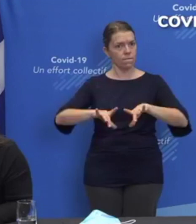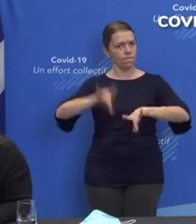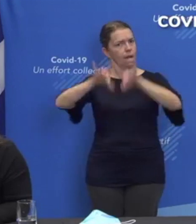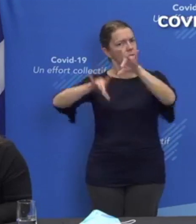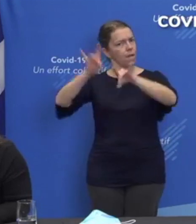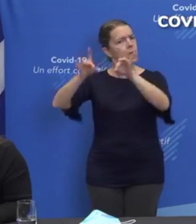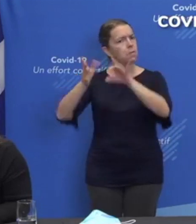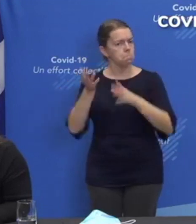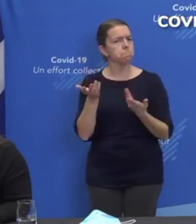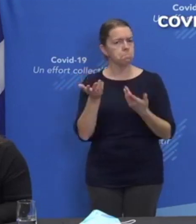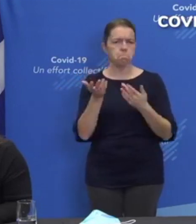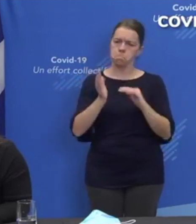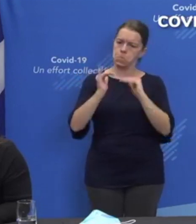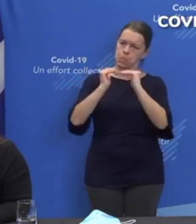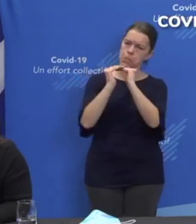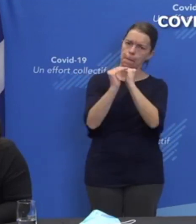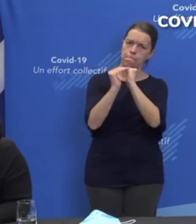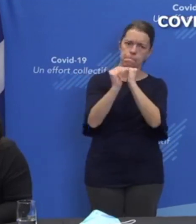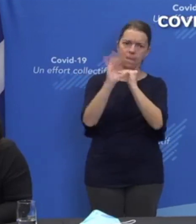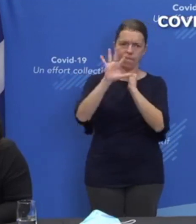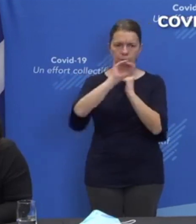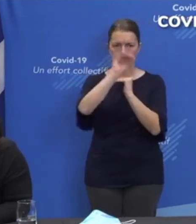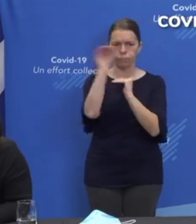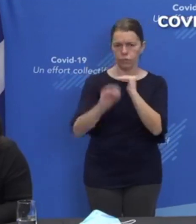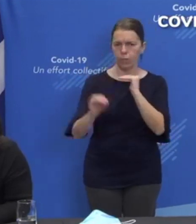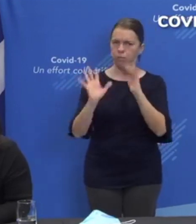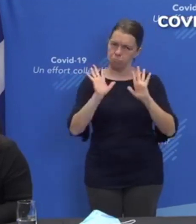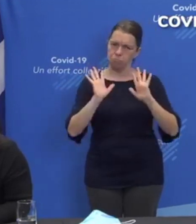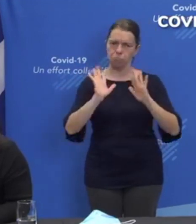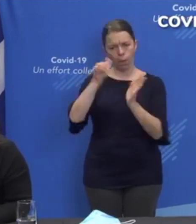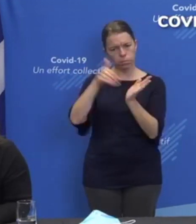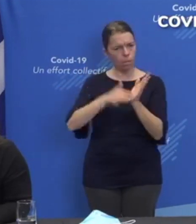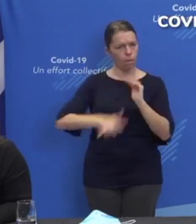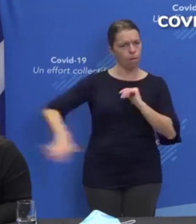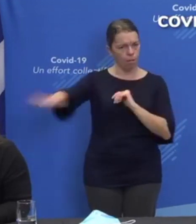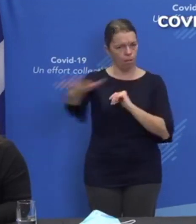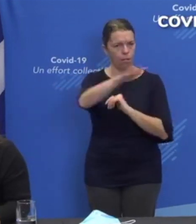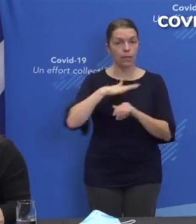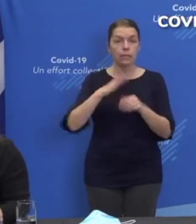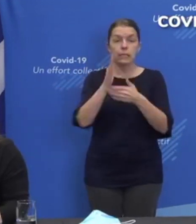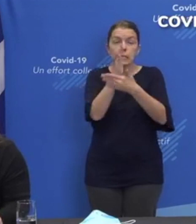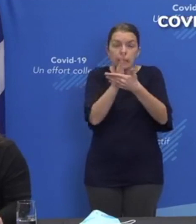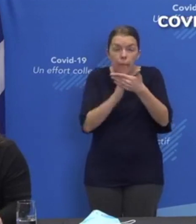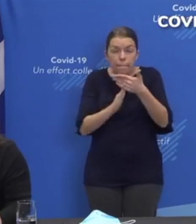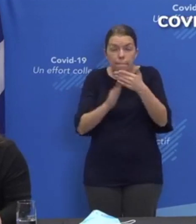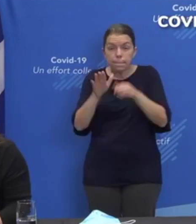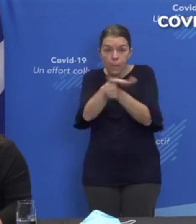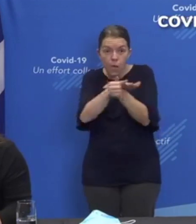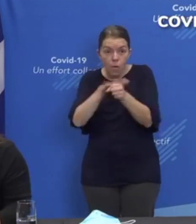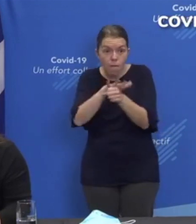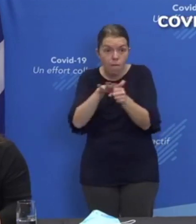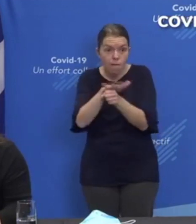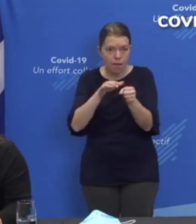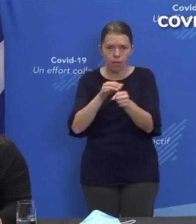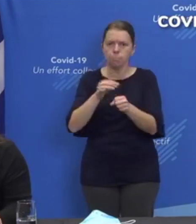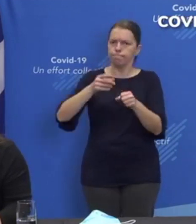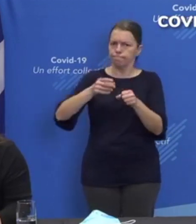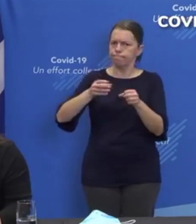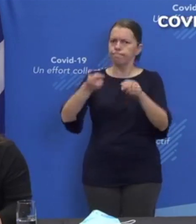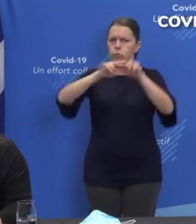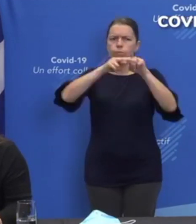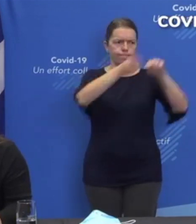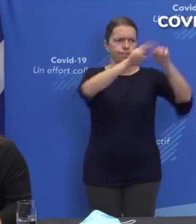average for the region. But we also see specific boroughs or neighborhoods with higher prevalence,